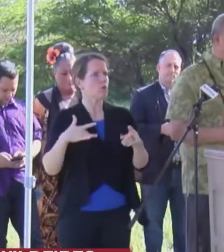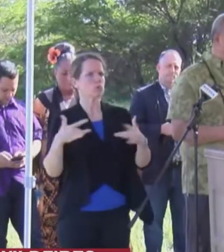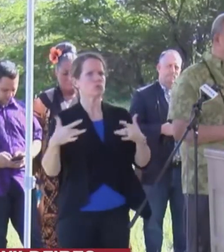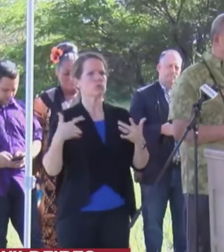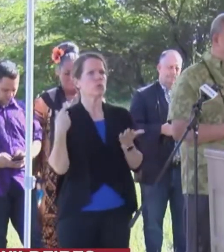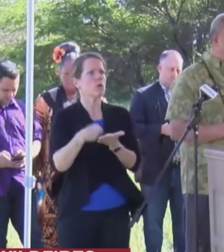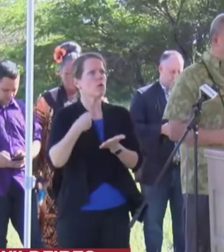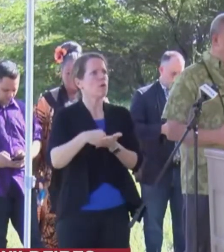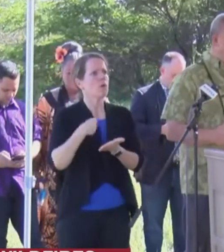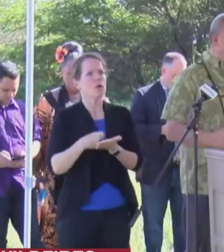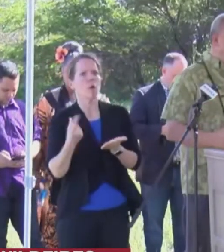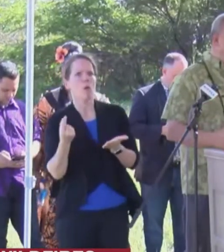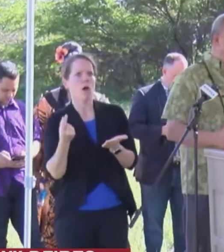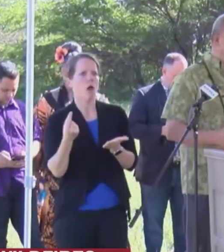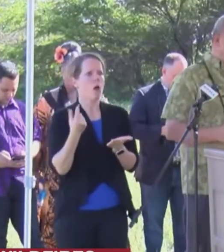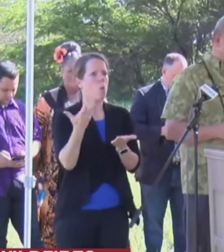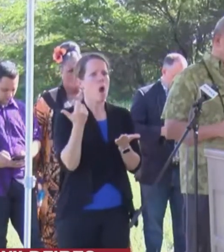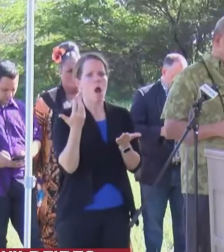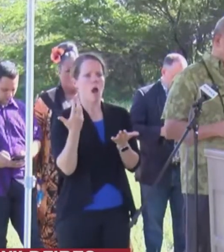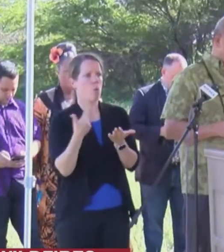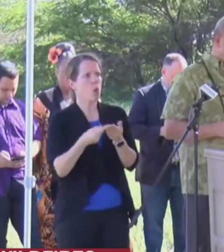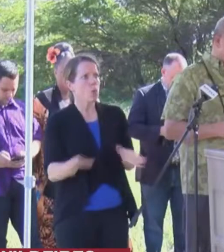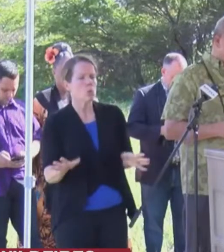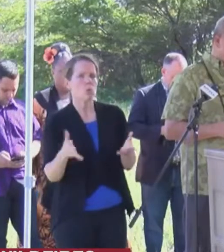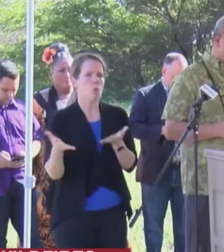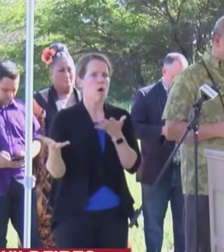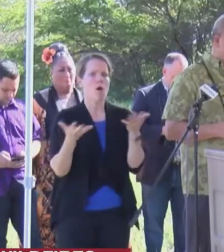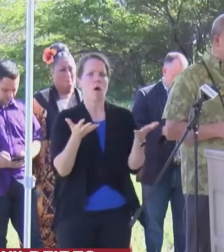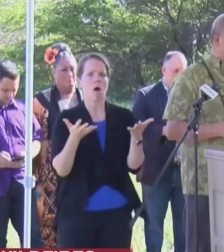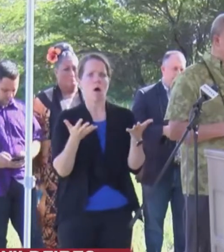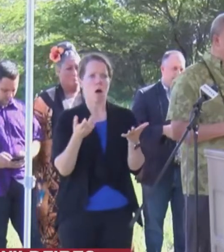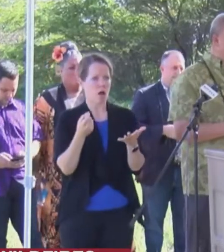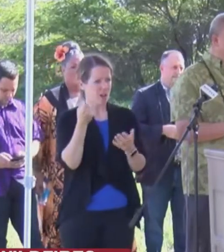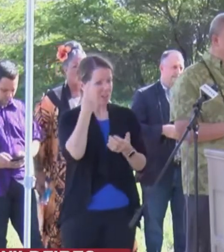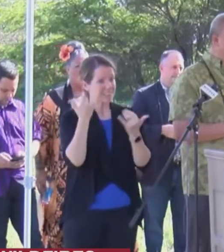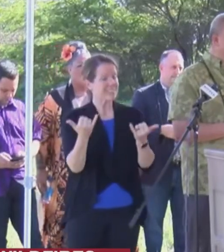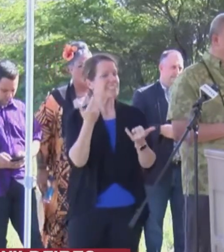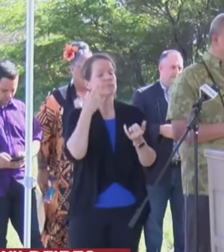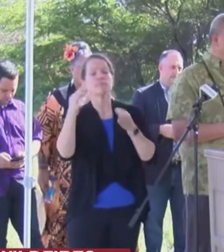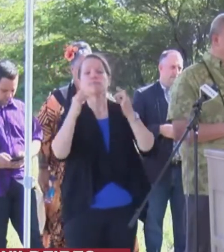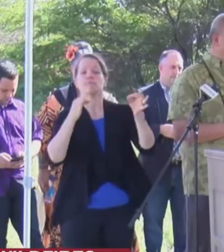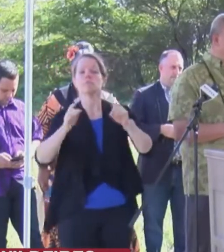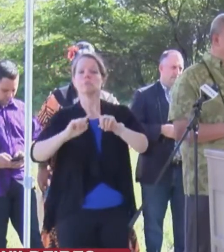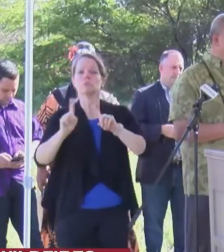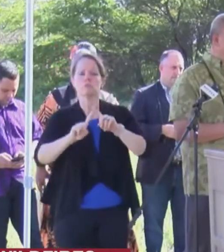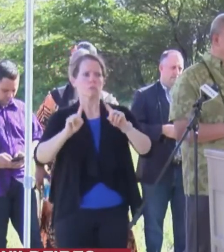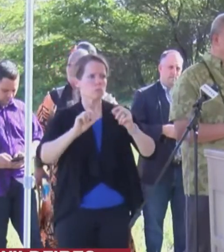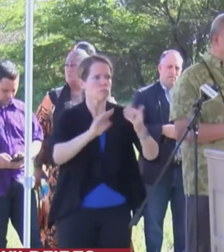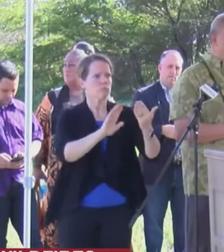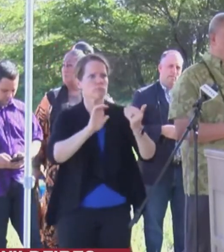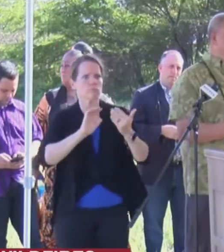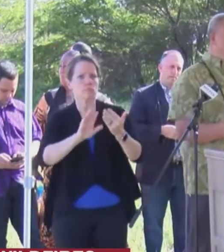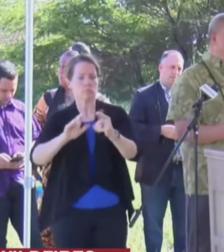trying to get people into longer term housing. So it depends on whether or not we needed to